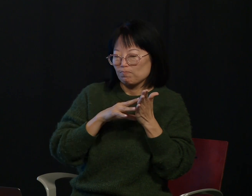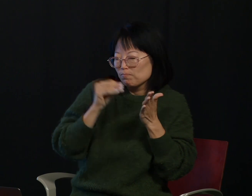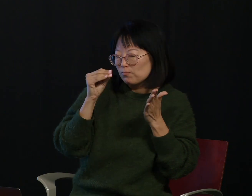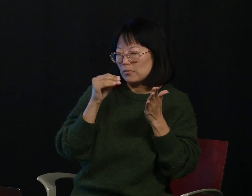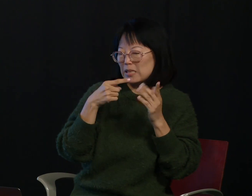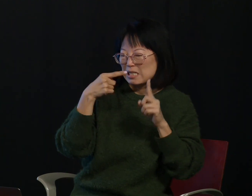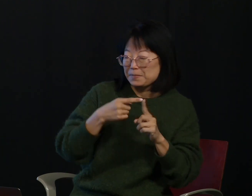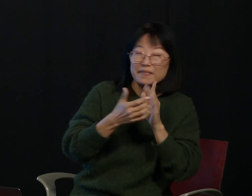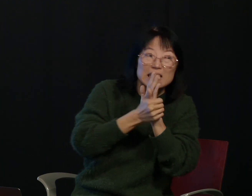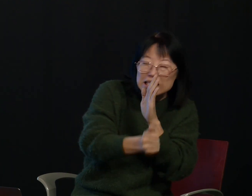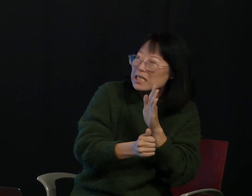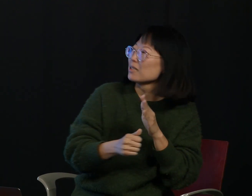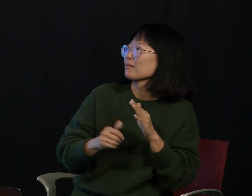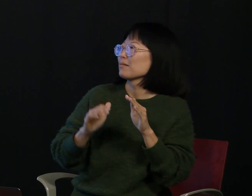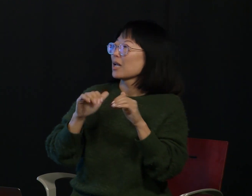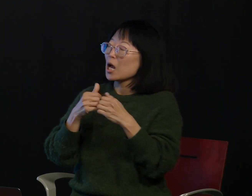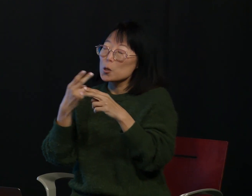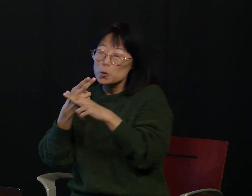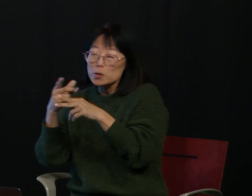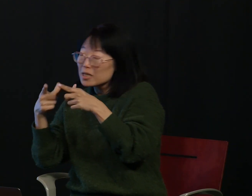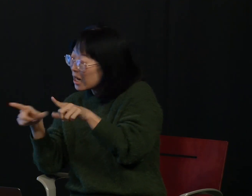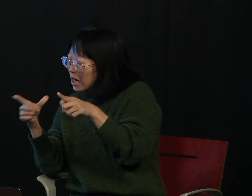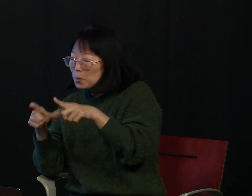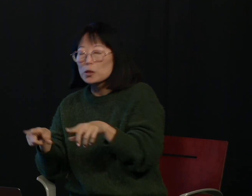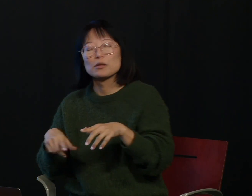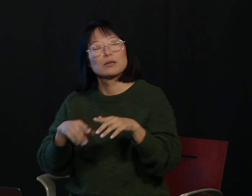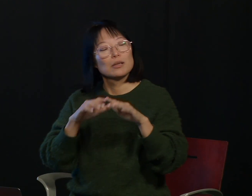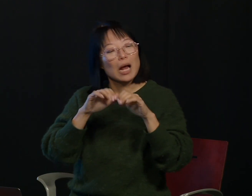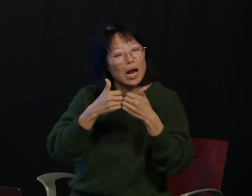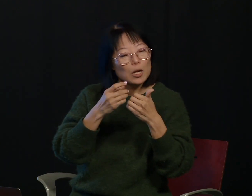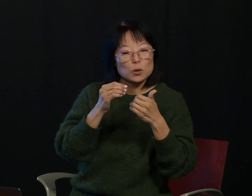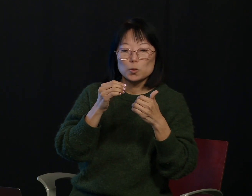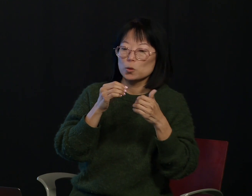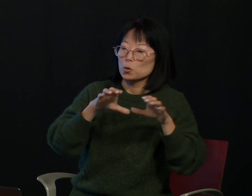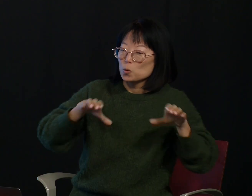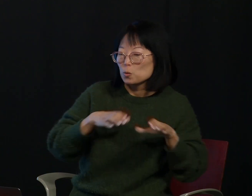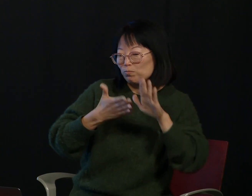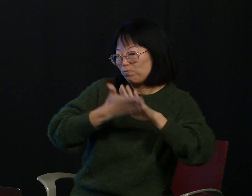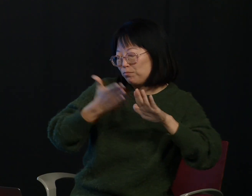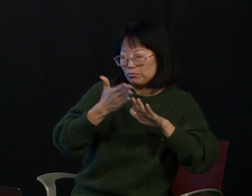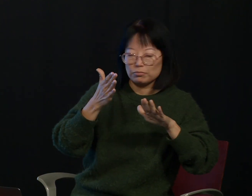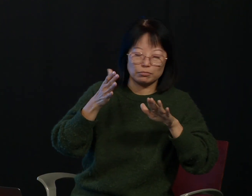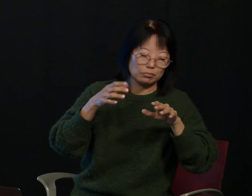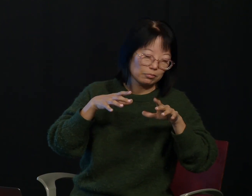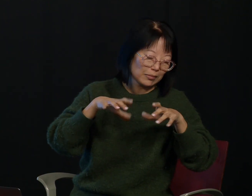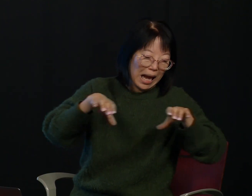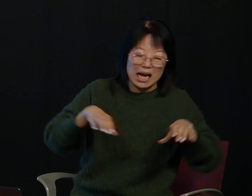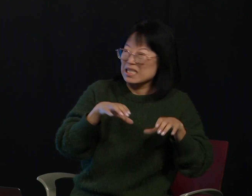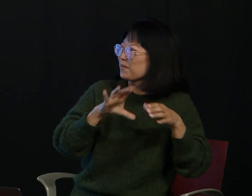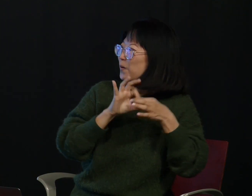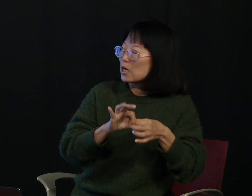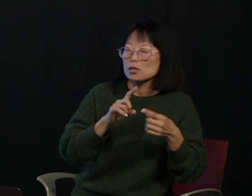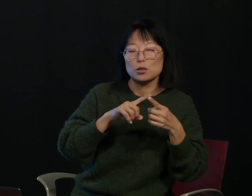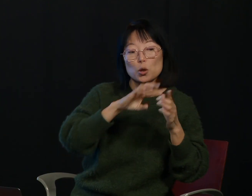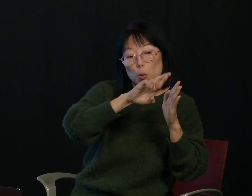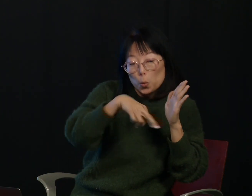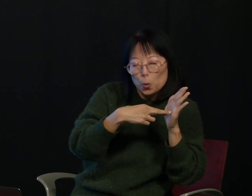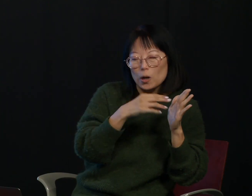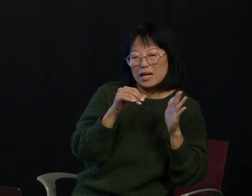they're learning a particular skill, how they're using language, how they're doing activities related to role